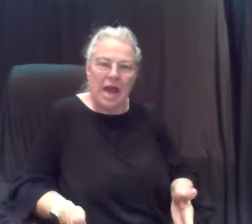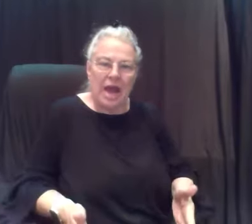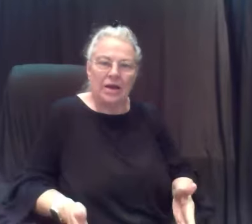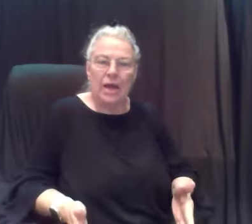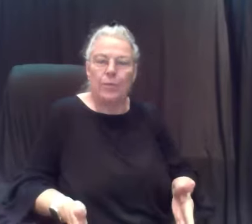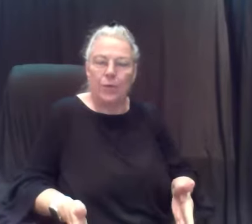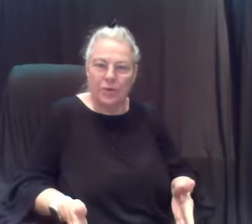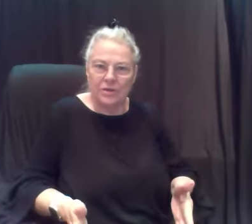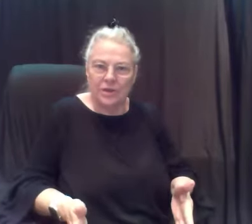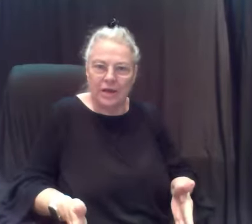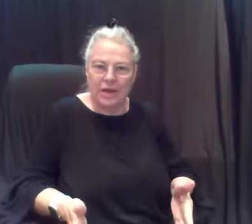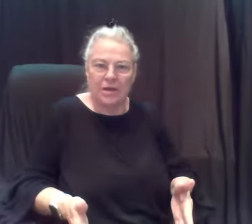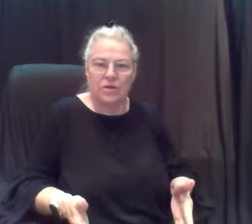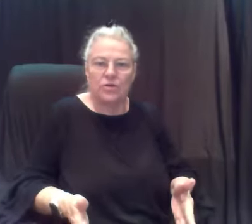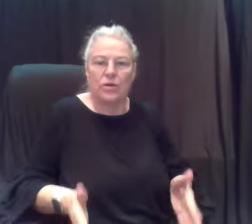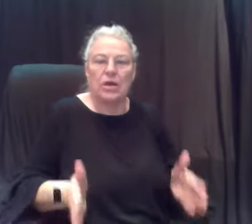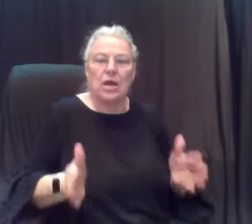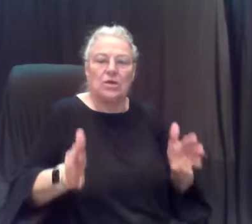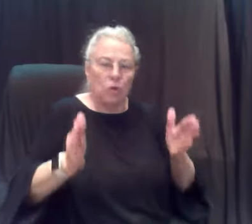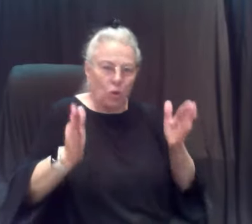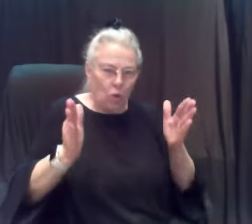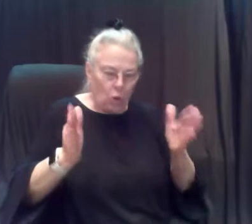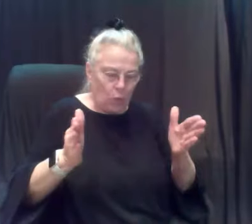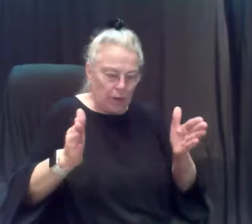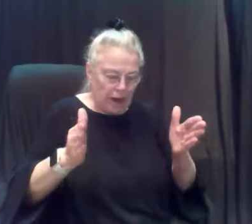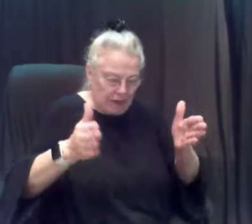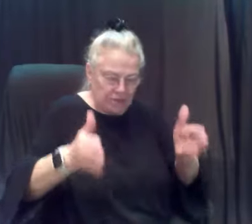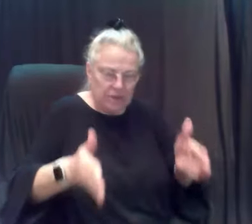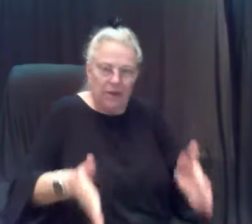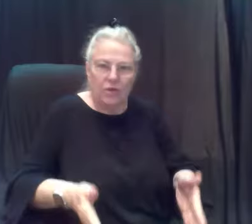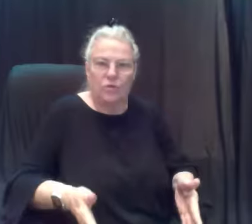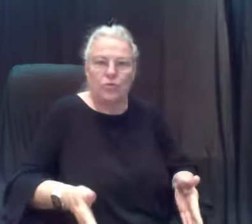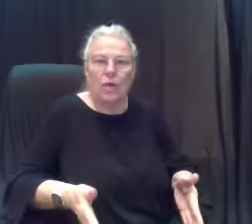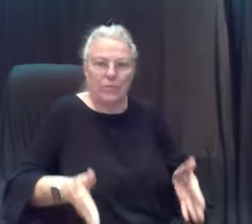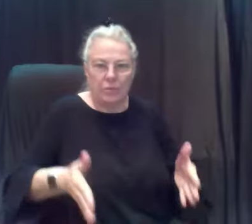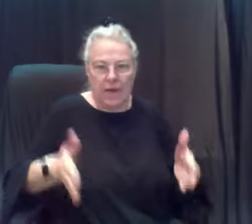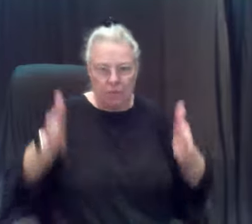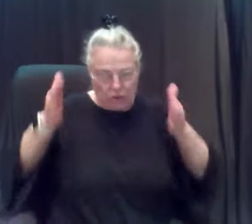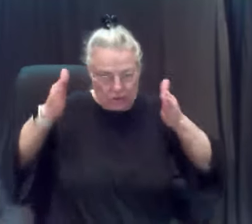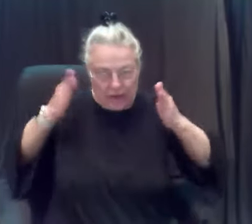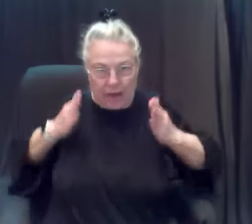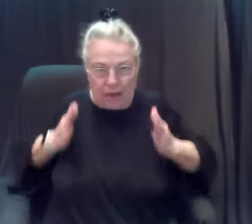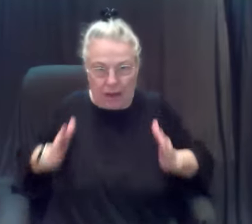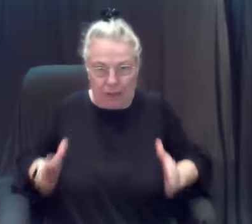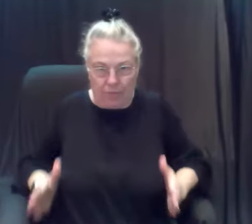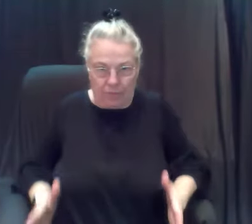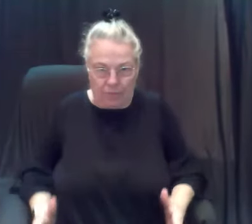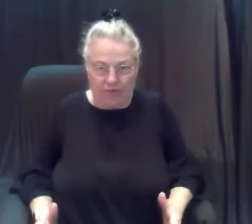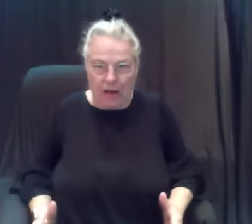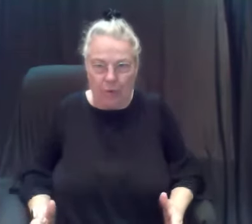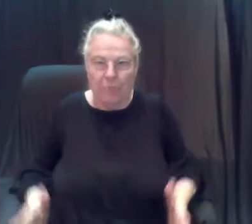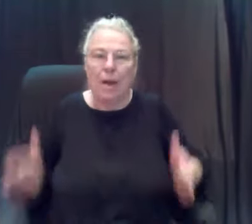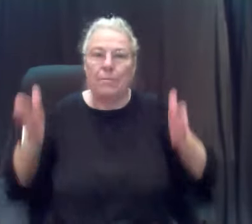a person ending to it. So open hands, drop them down just like I'm following my